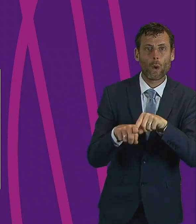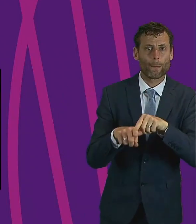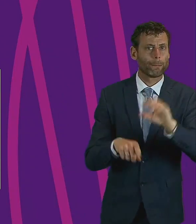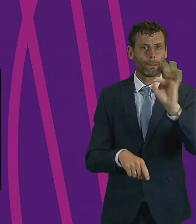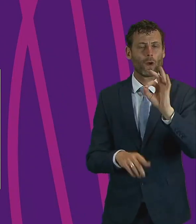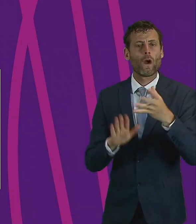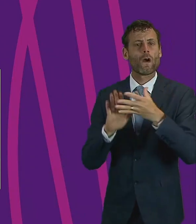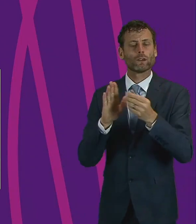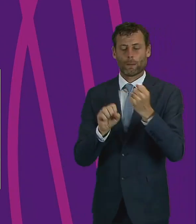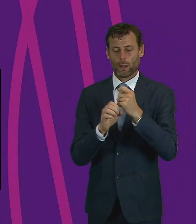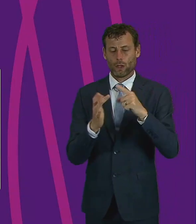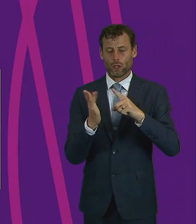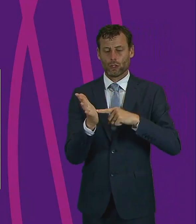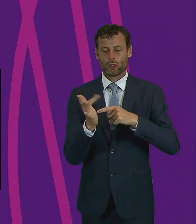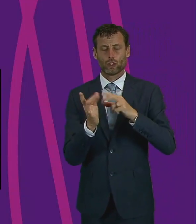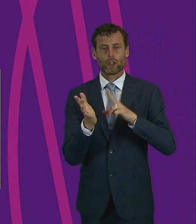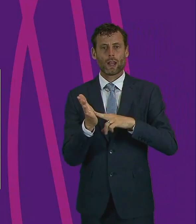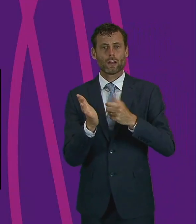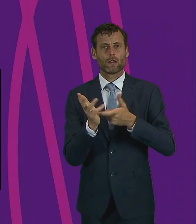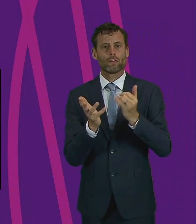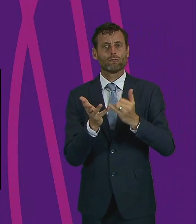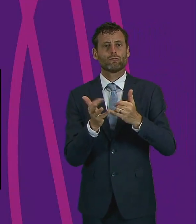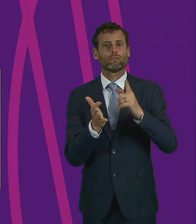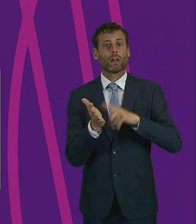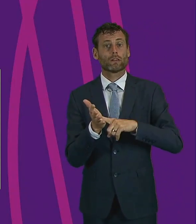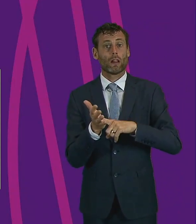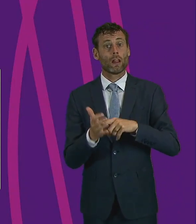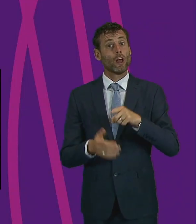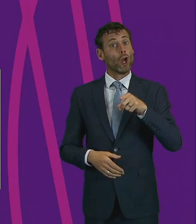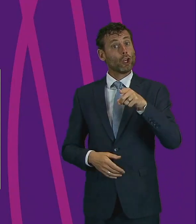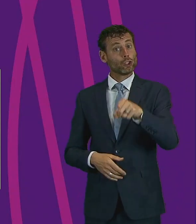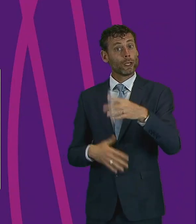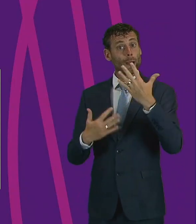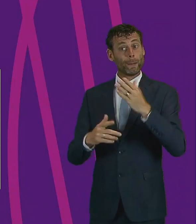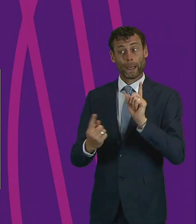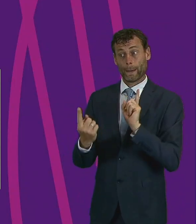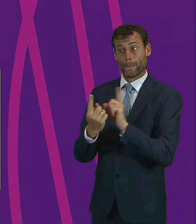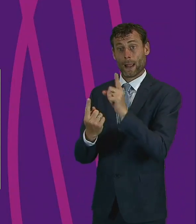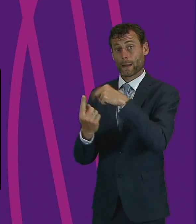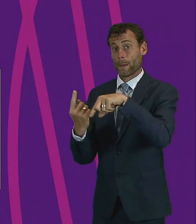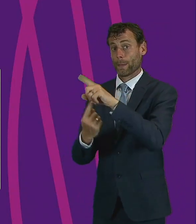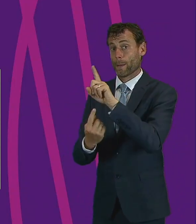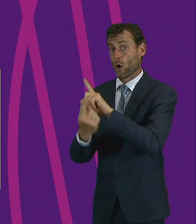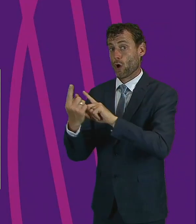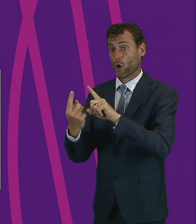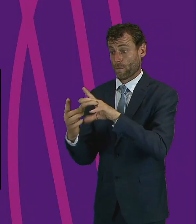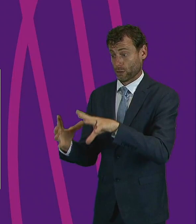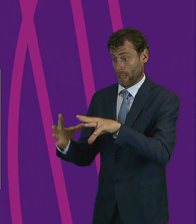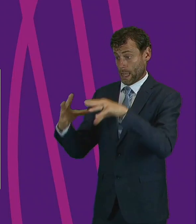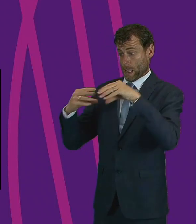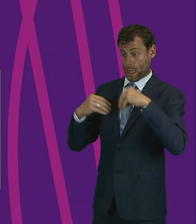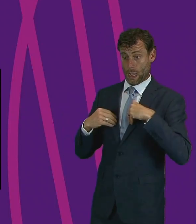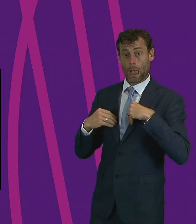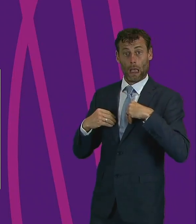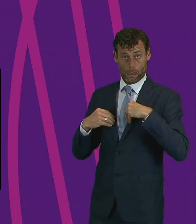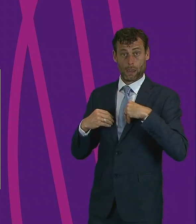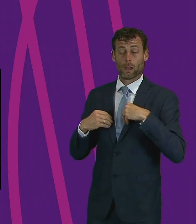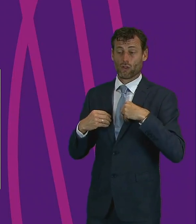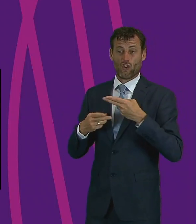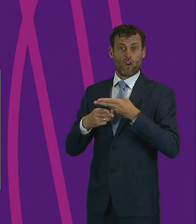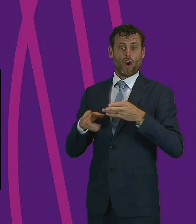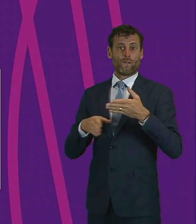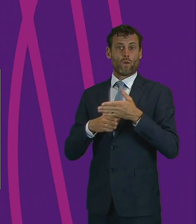who had to take time off work with flu-like symptoms shortly after spending more than an hour fitting kilts for night conference delegates.